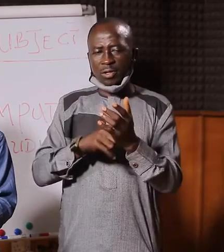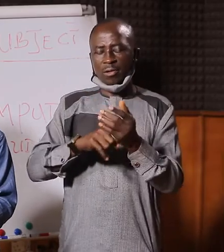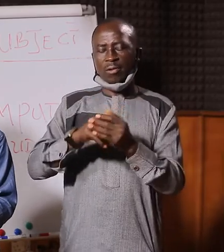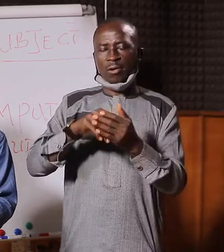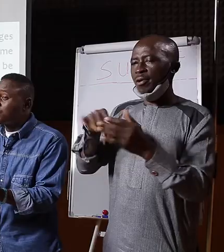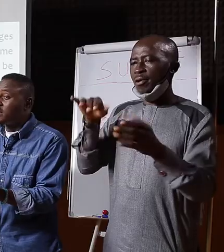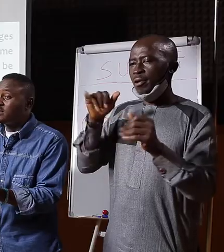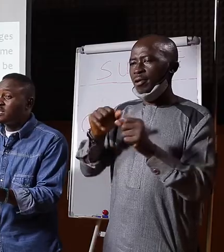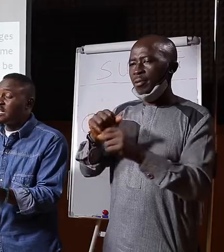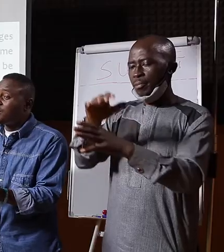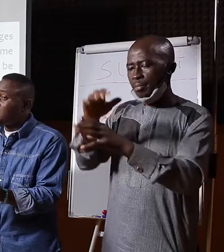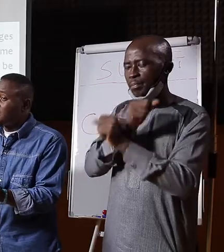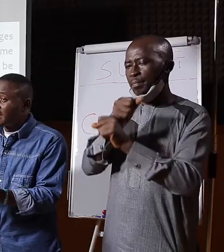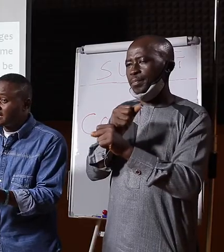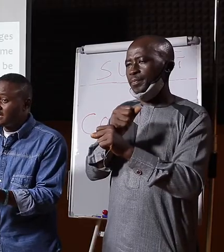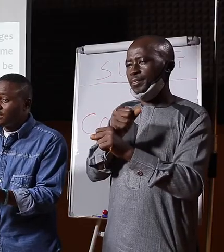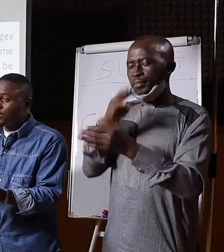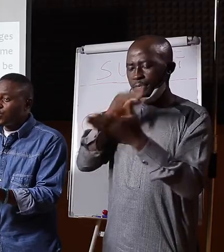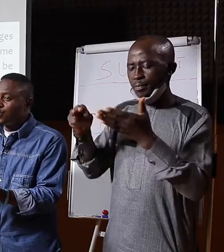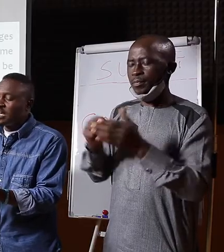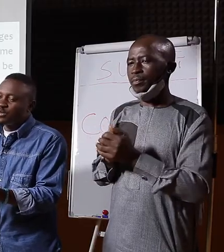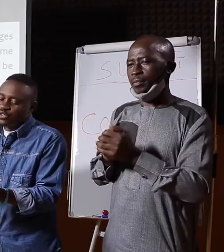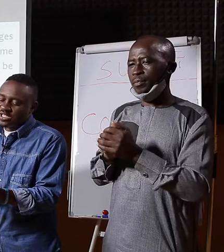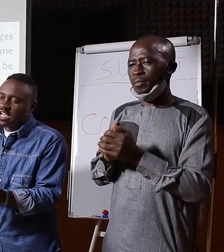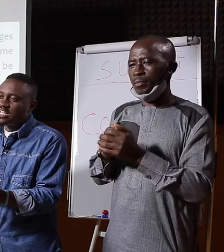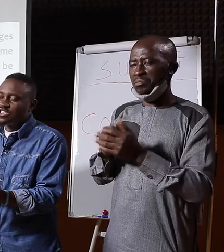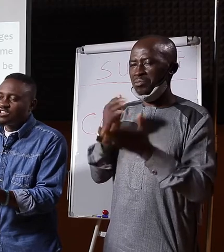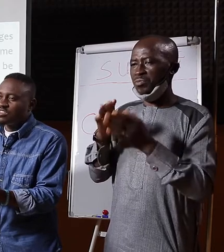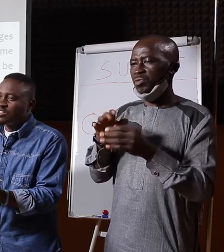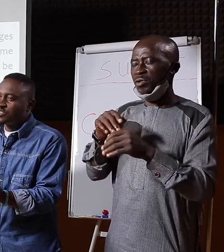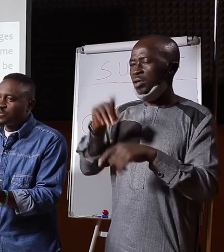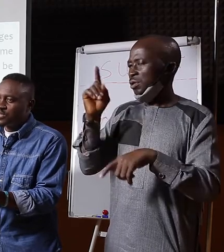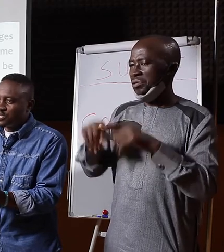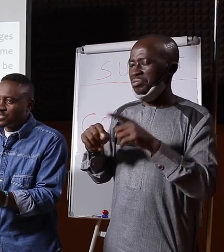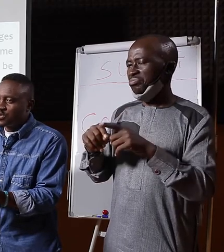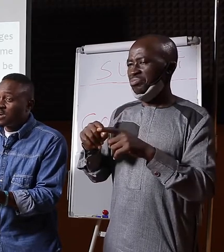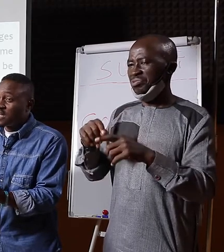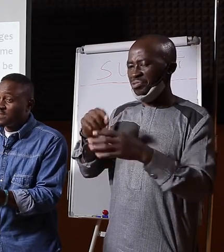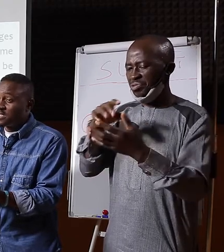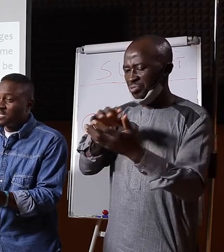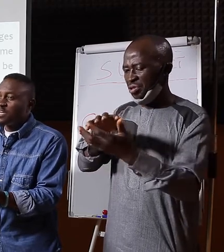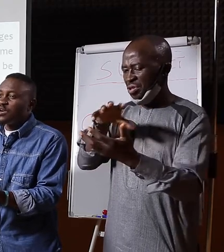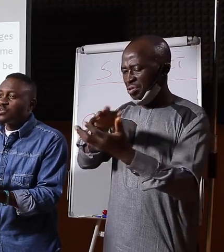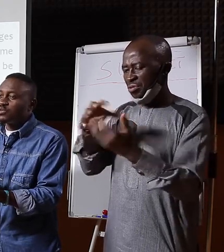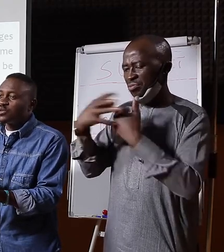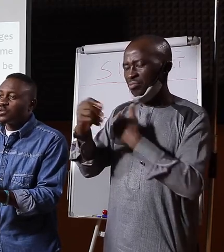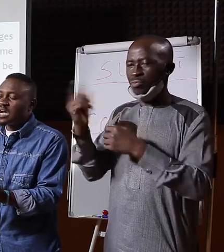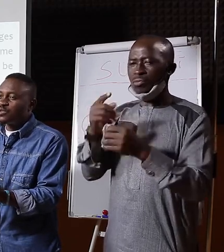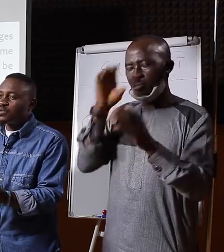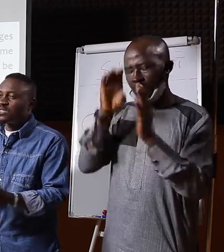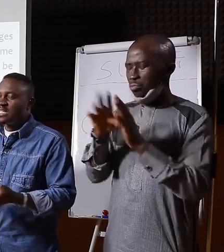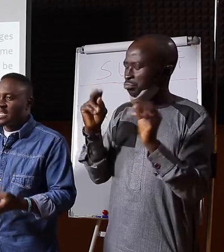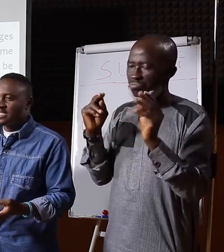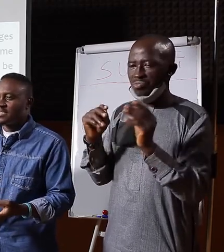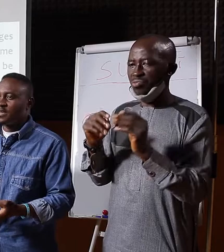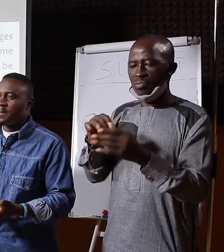capture textual. That means text. So you cannot just scan it, not just pictures or graphics. You could also